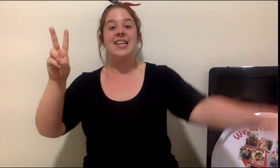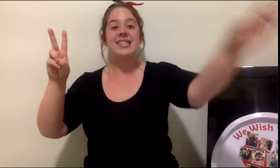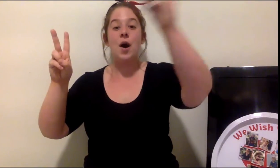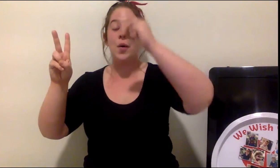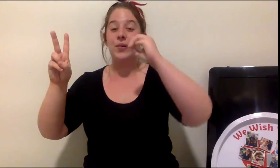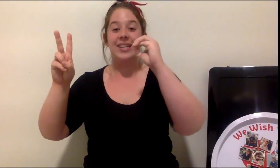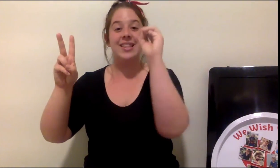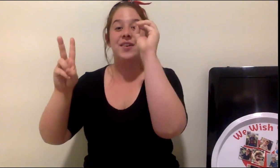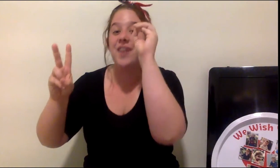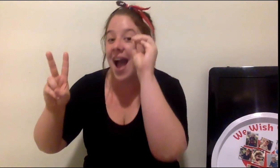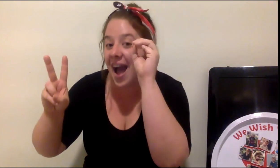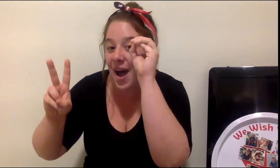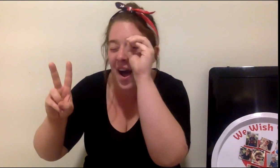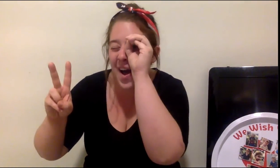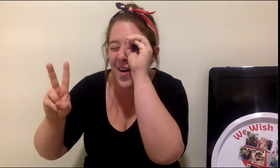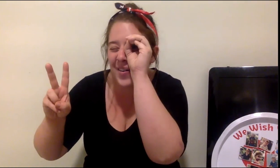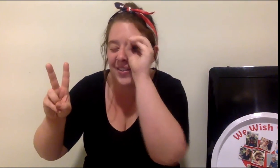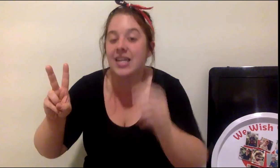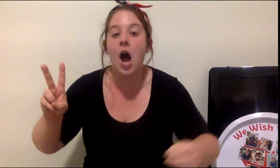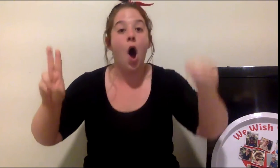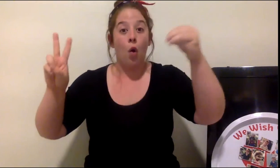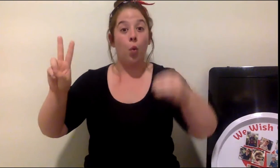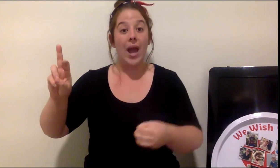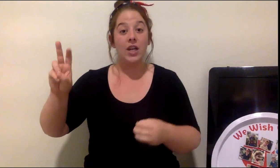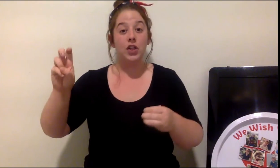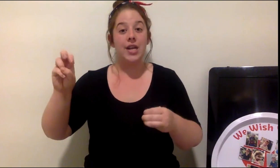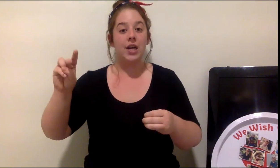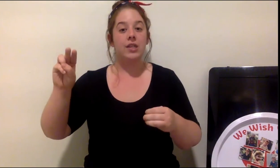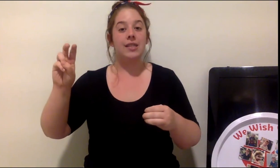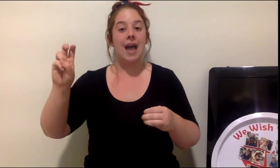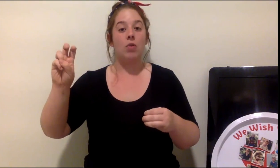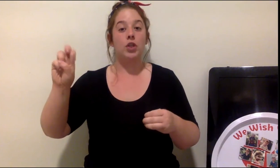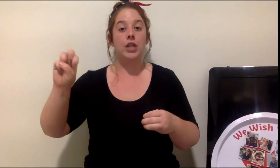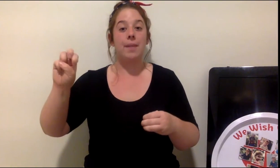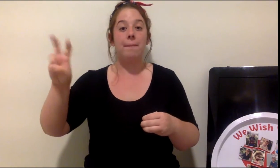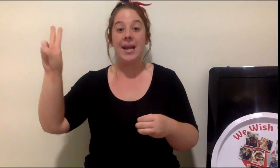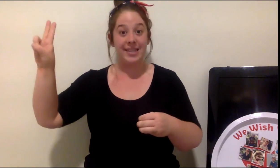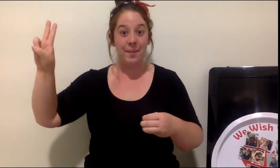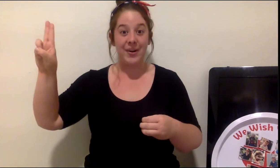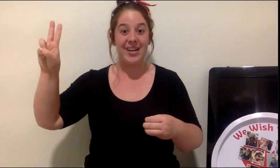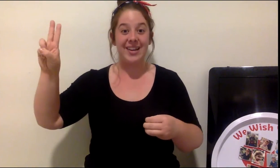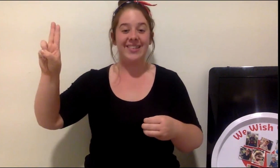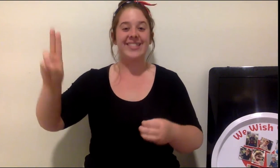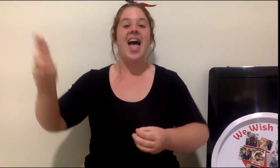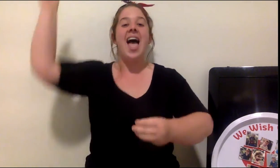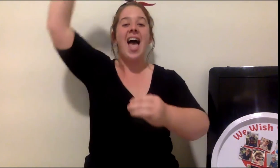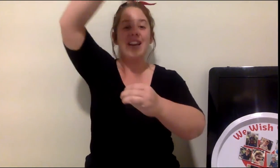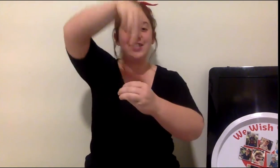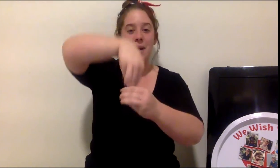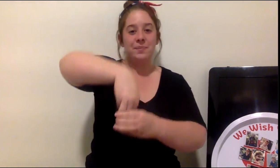the hole in the ground. When she hears the sound, she picks up her ears and jumps